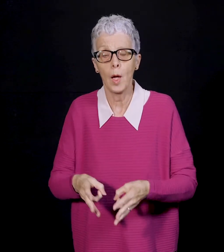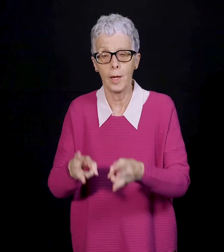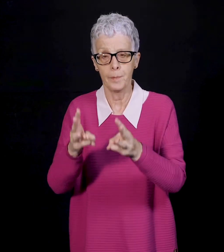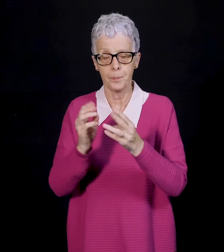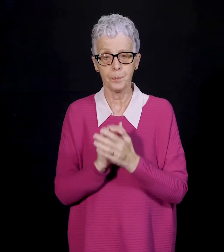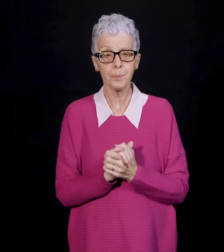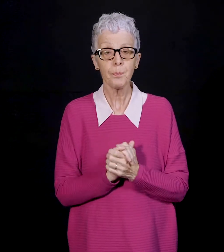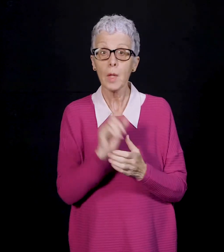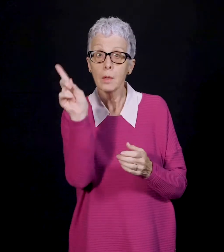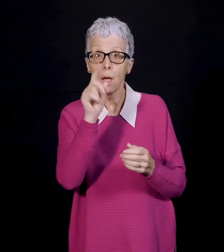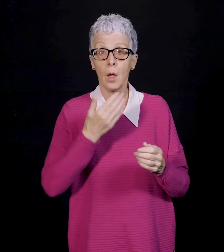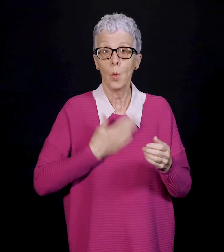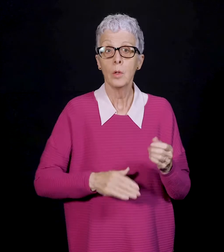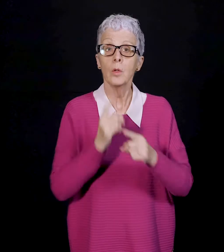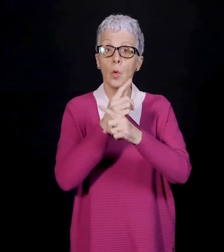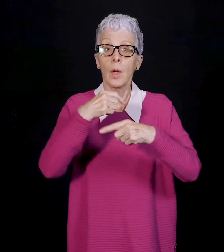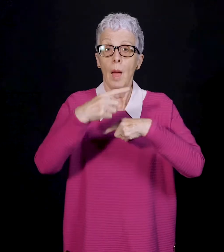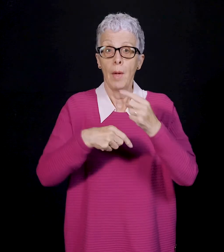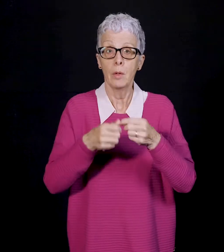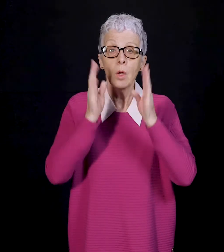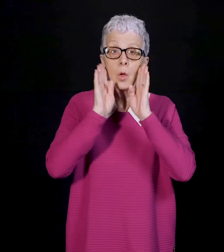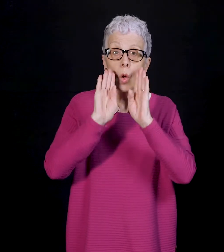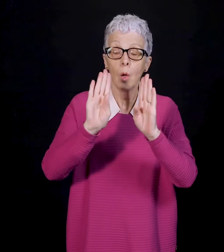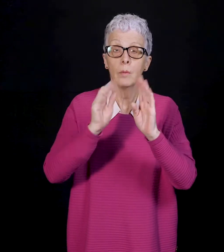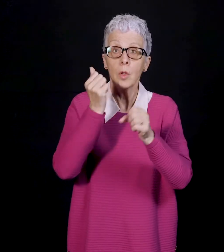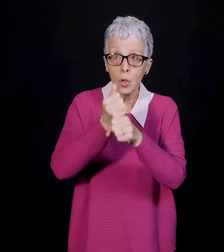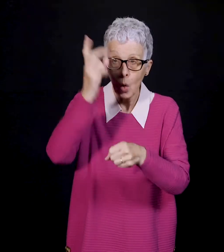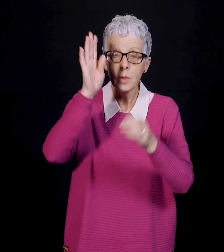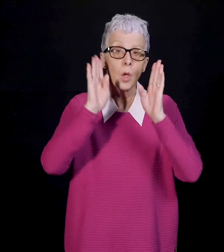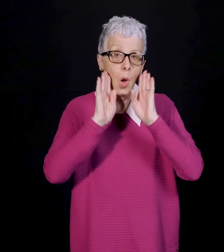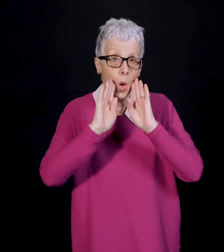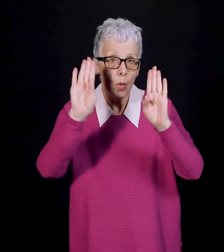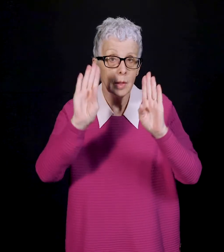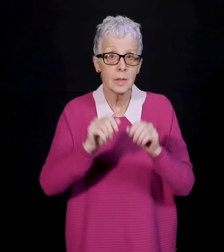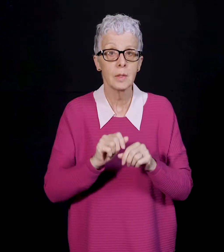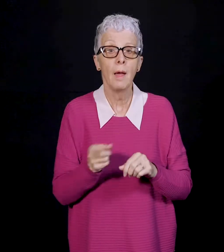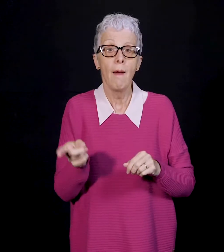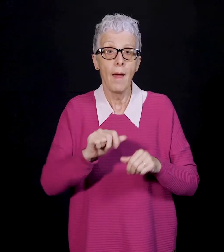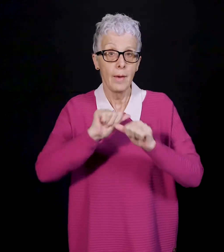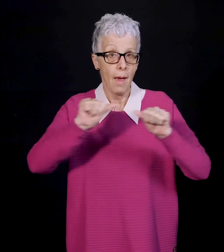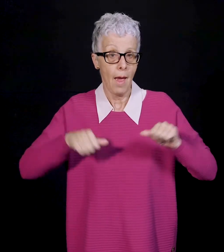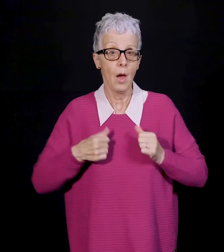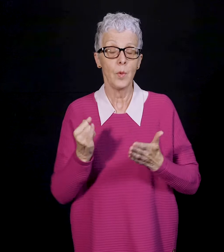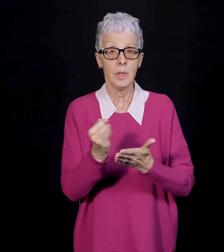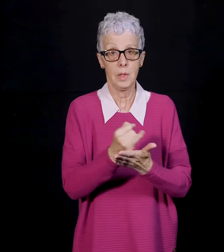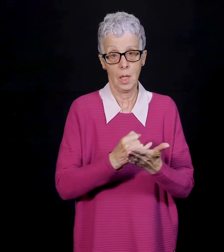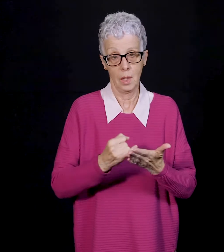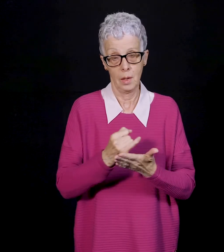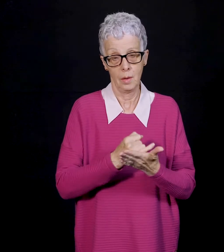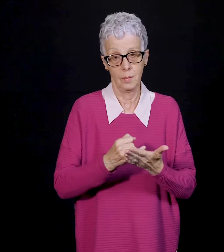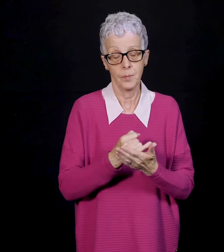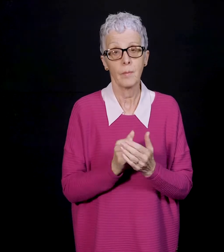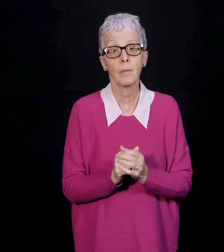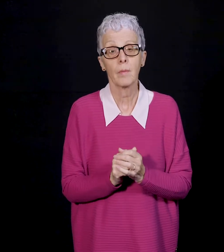holiness and our sinfulness. You know, this series we call Discovering God's Holiness. And if ever there's a picture that